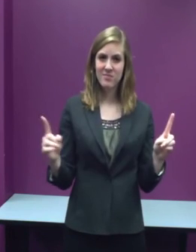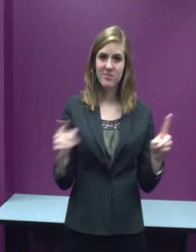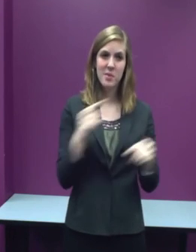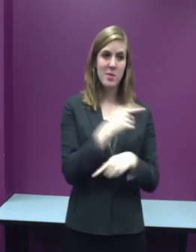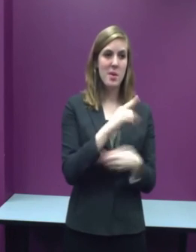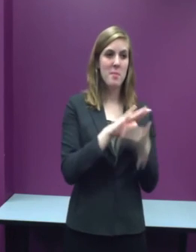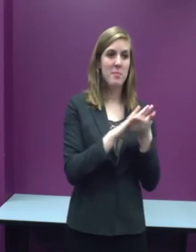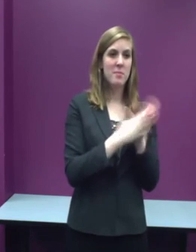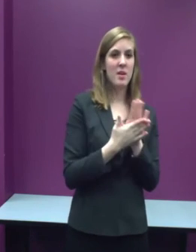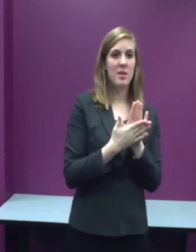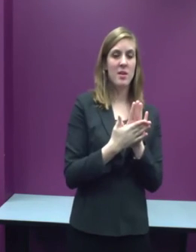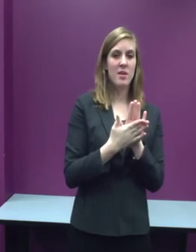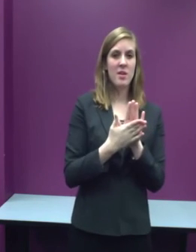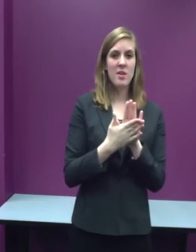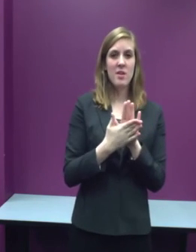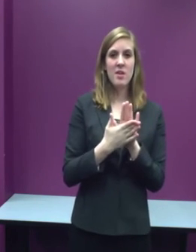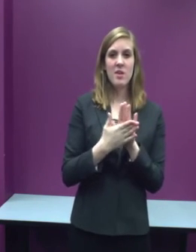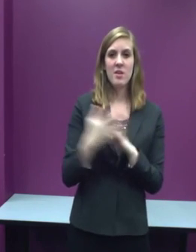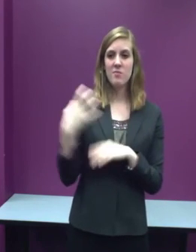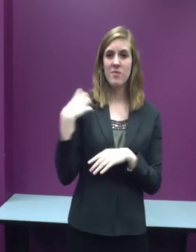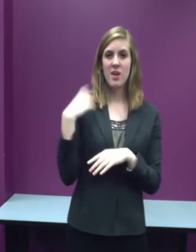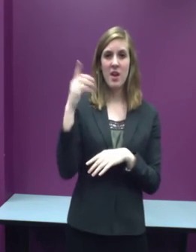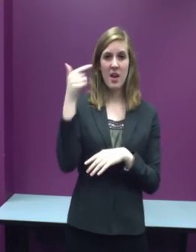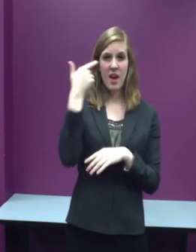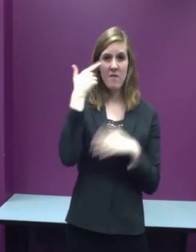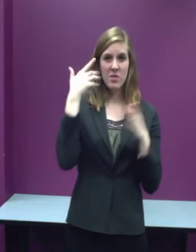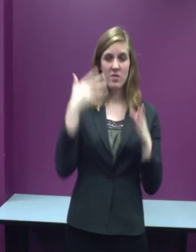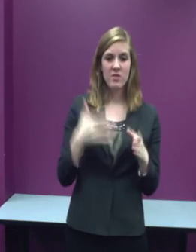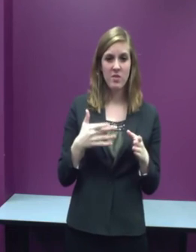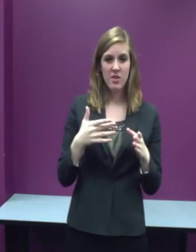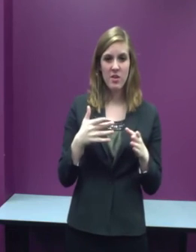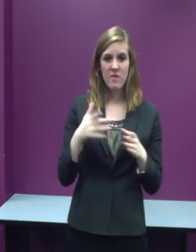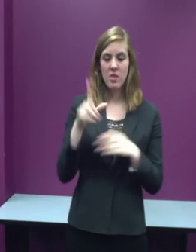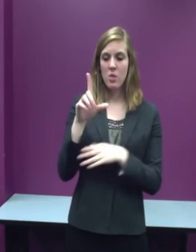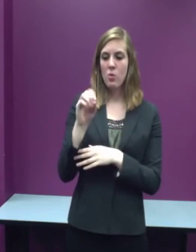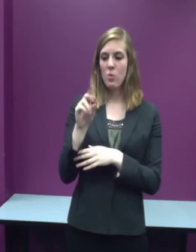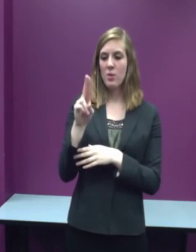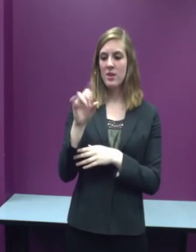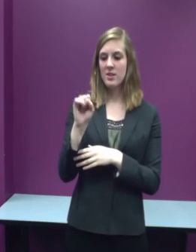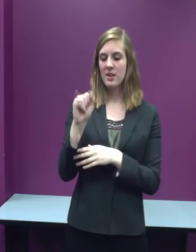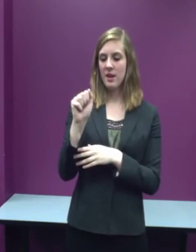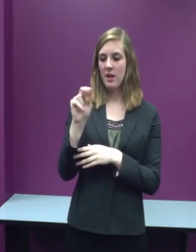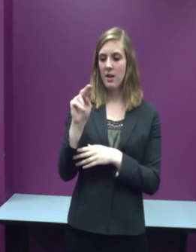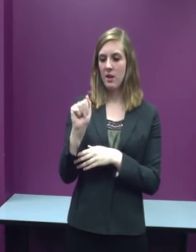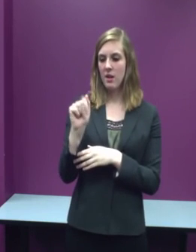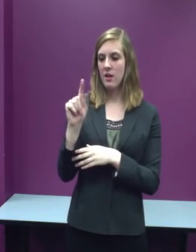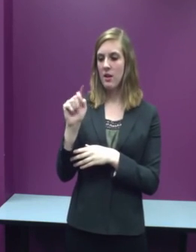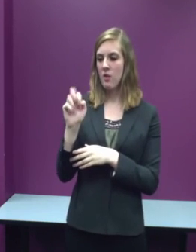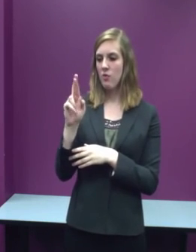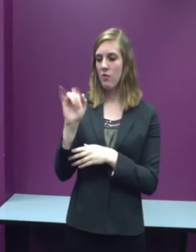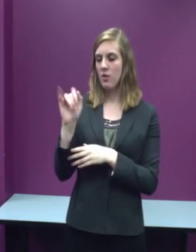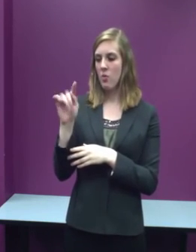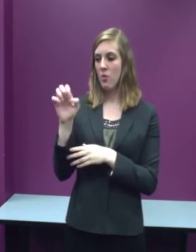Territory, but he fell into a deep depression and is believed to have taken his own life only 3 years after the expedition.